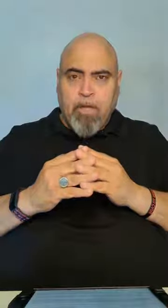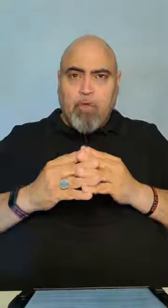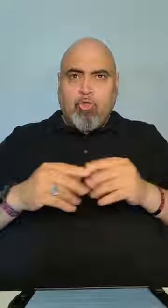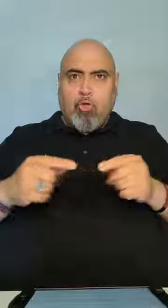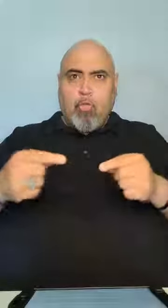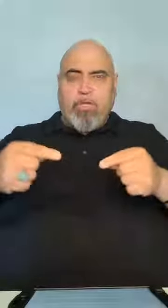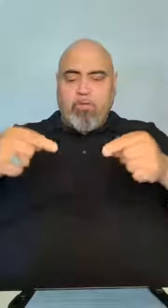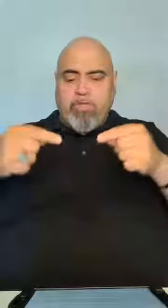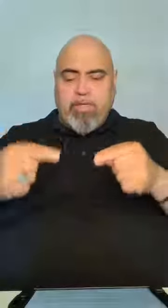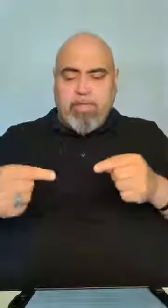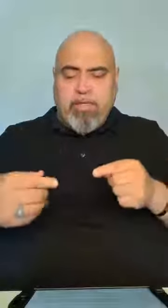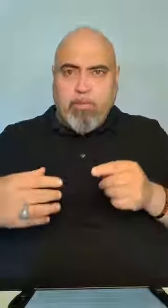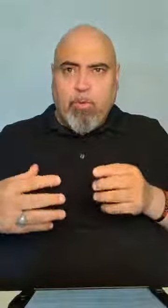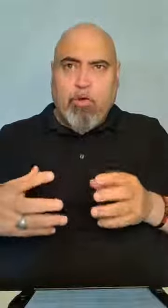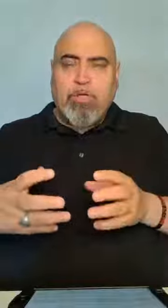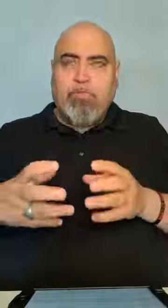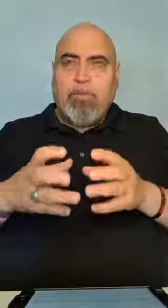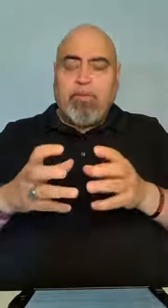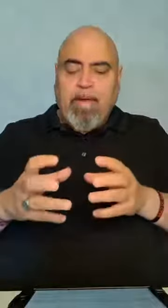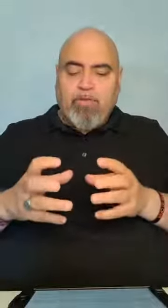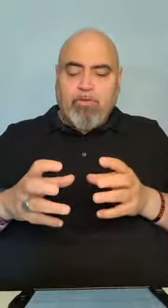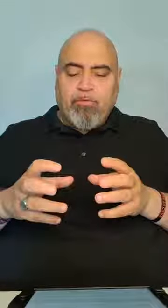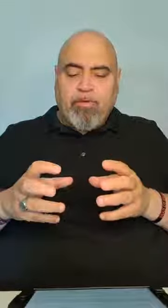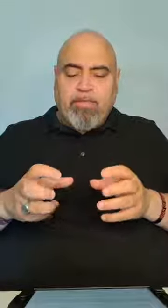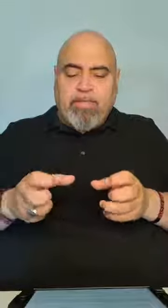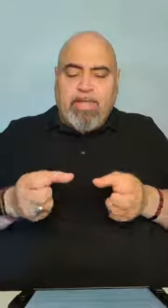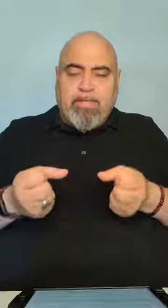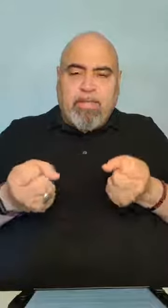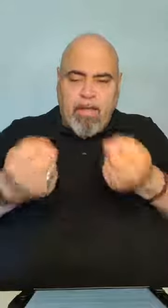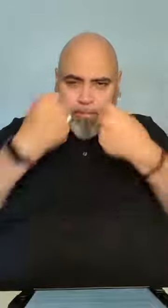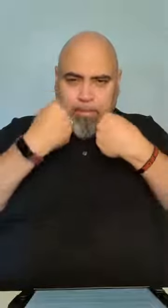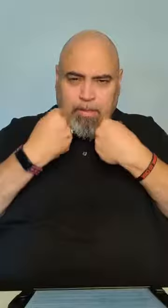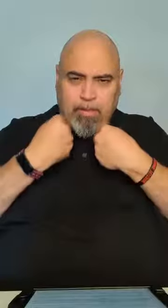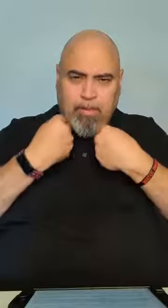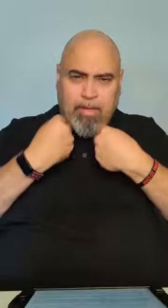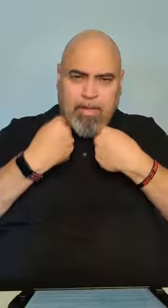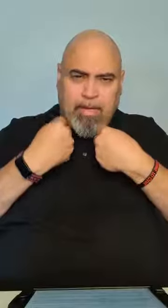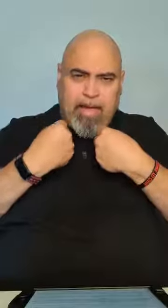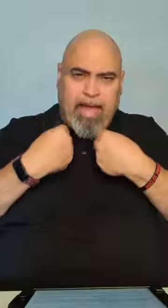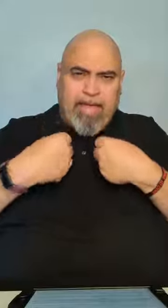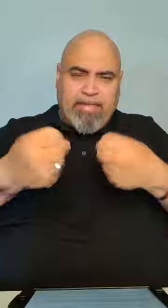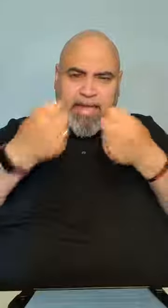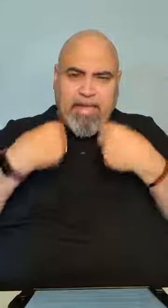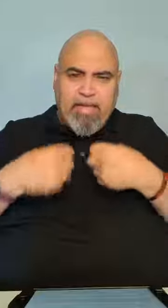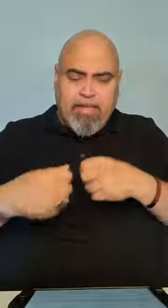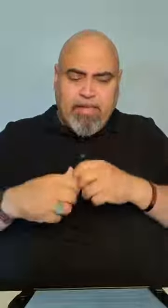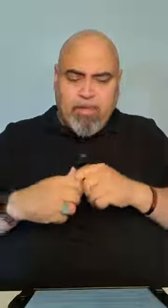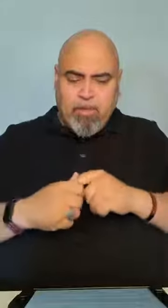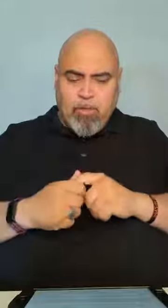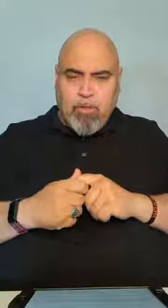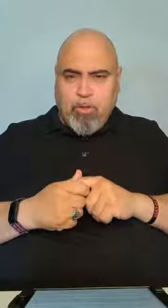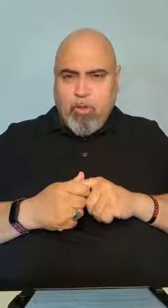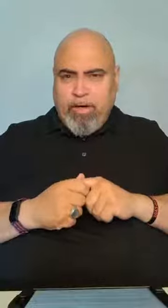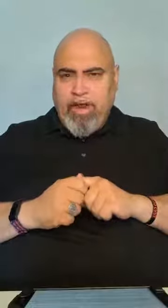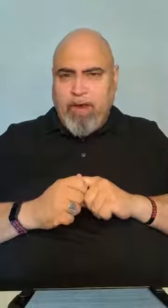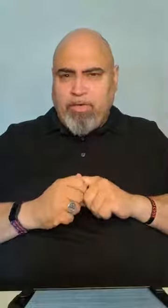So when you see these words from the master, it says, "Come and take your